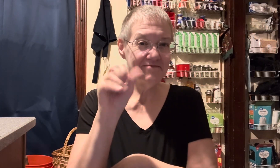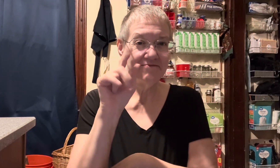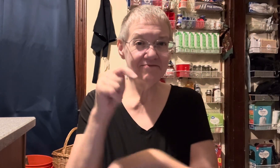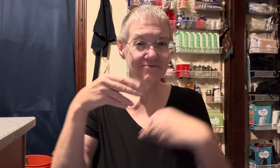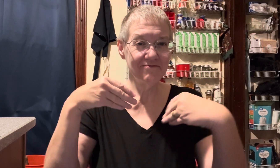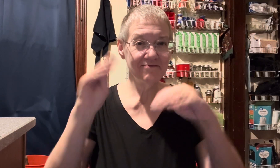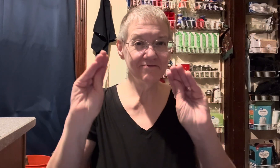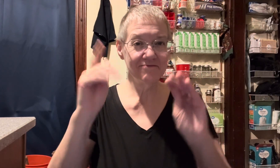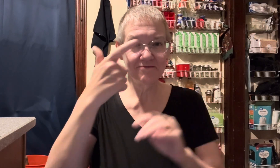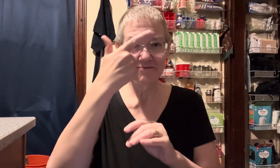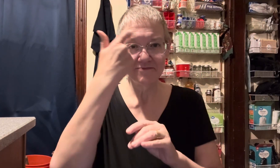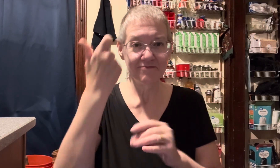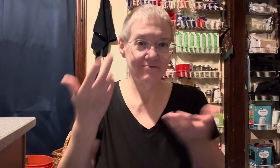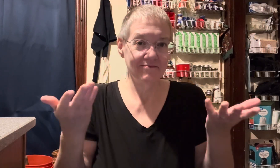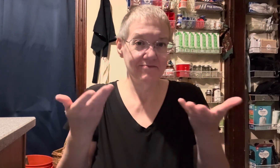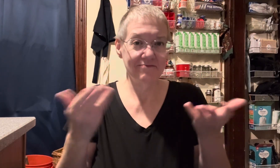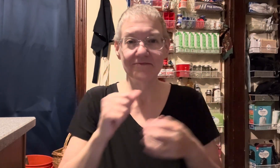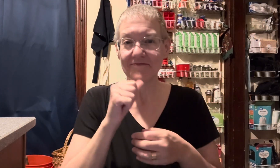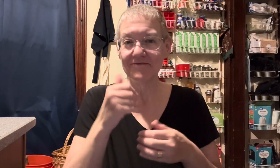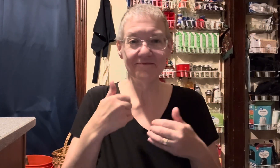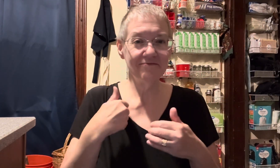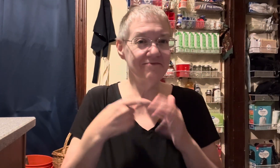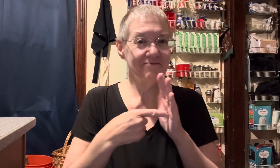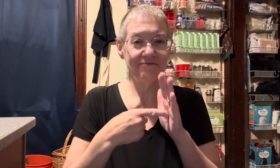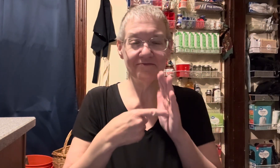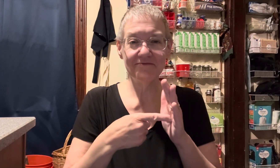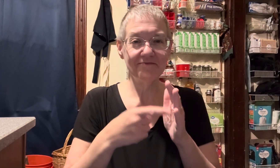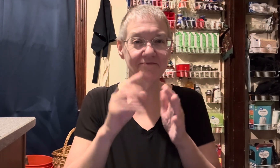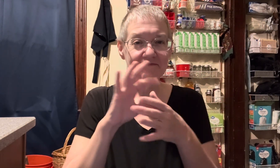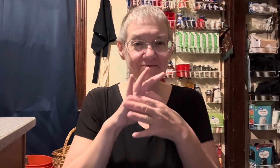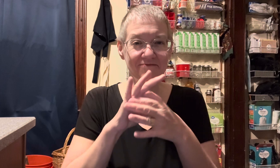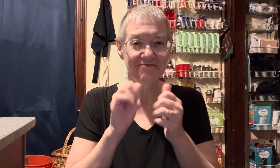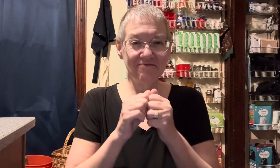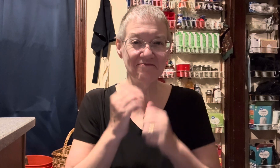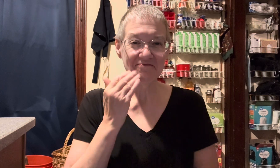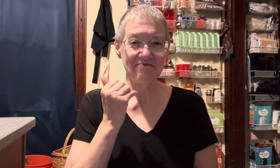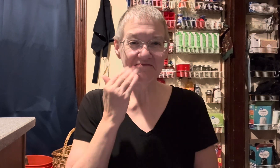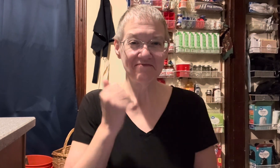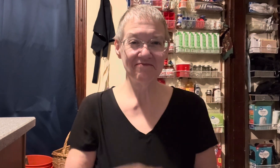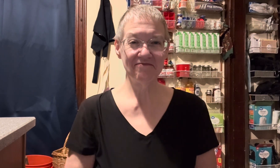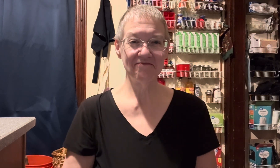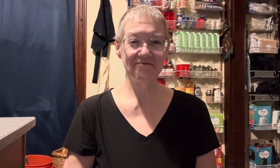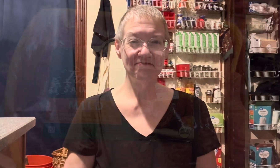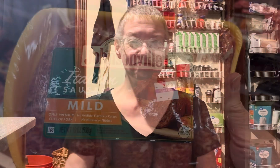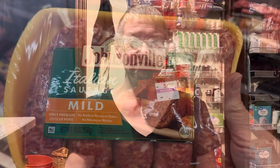filmed various meats. And we're going to start with Italian sausage.